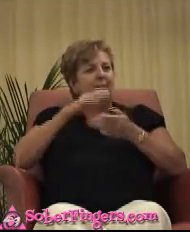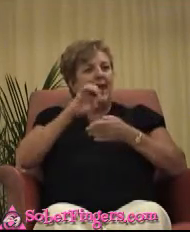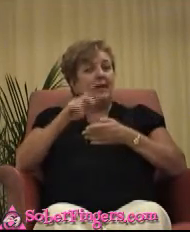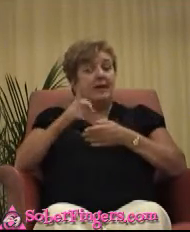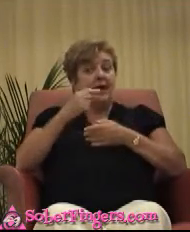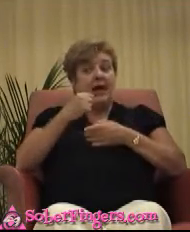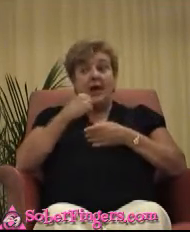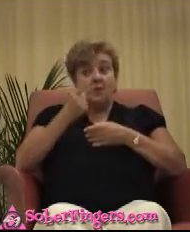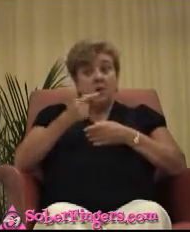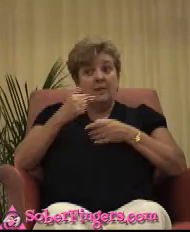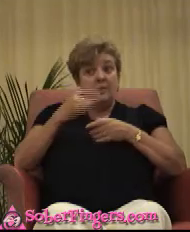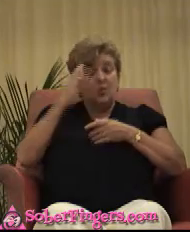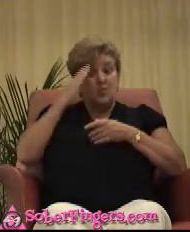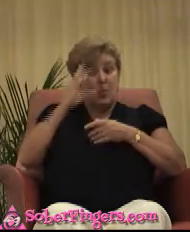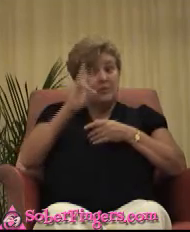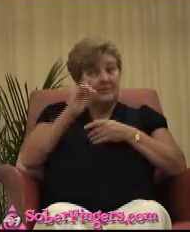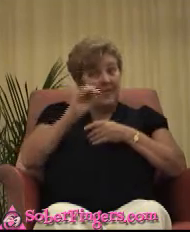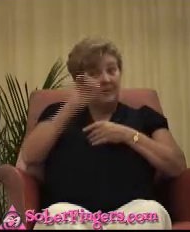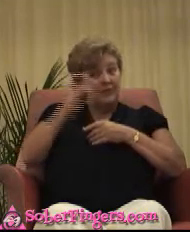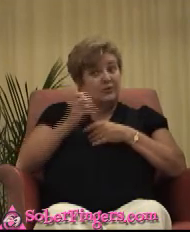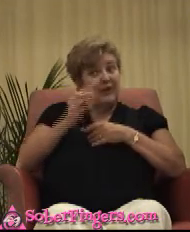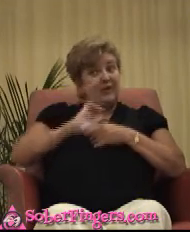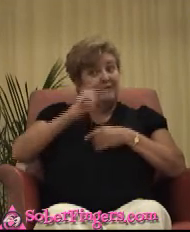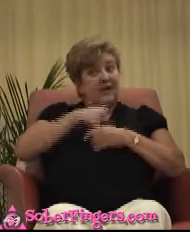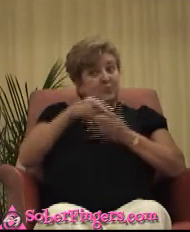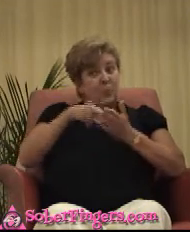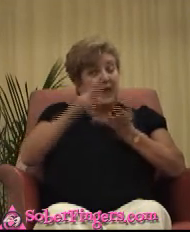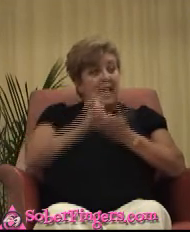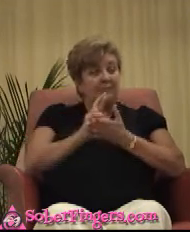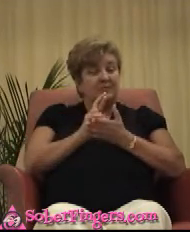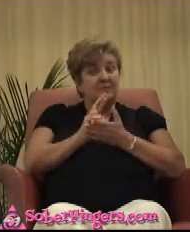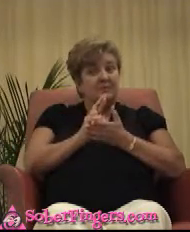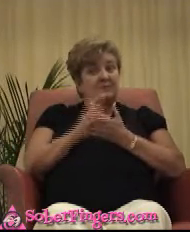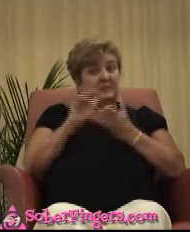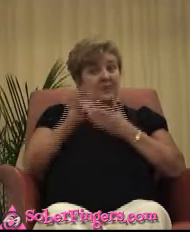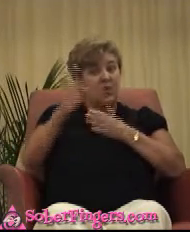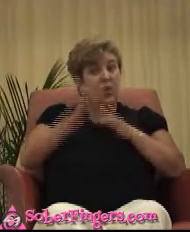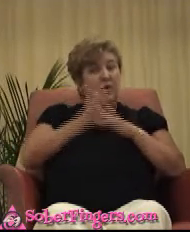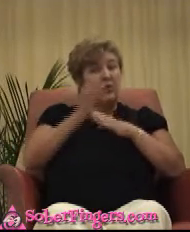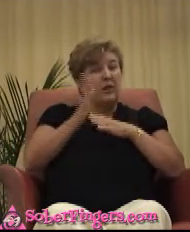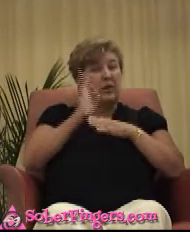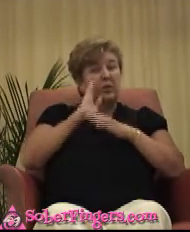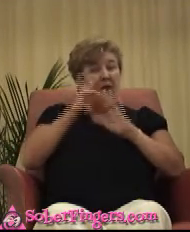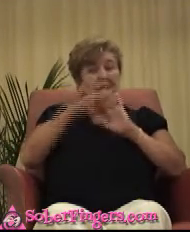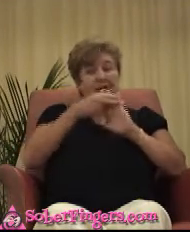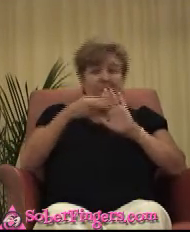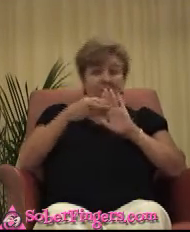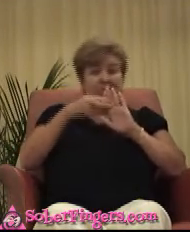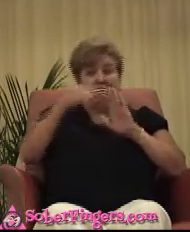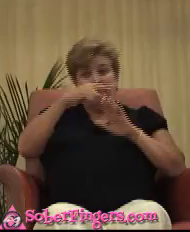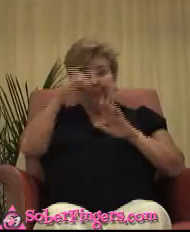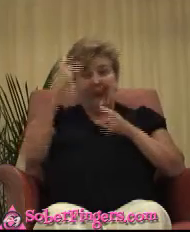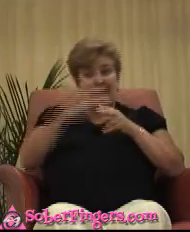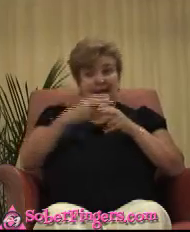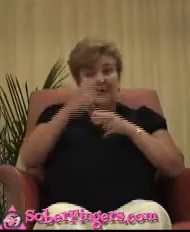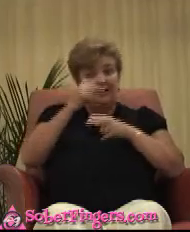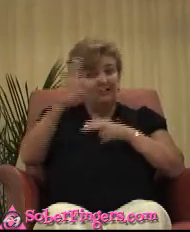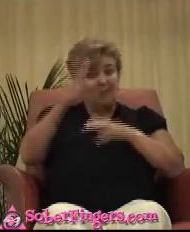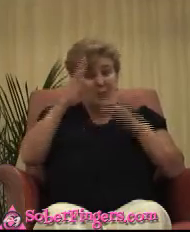If I had relapsed after a flying incident, your career as a CEO would have been blackballed and blackmarked and over forever because of your judgment. Why would you take such